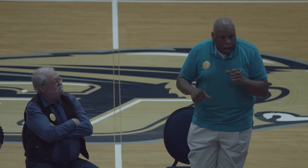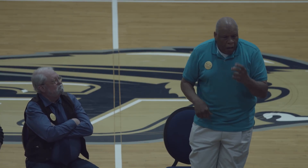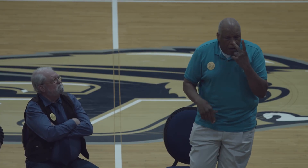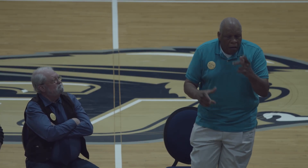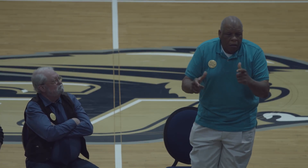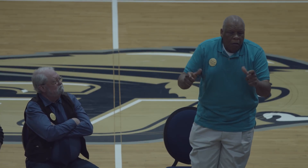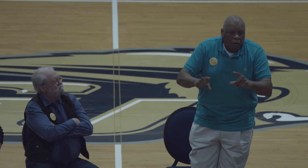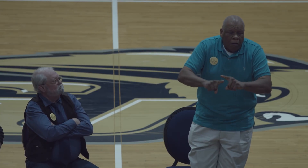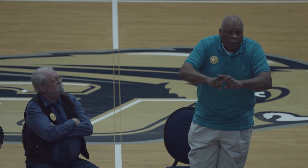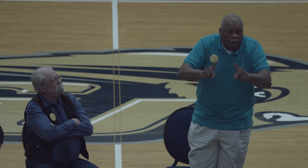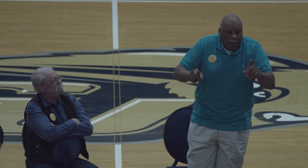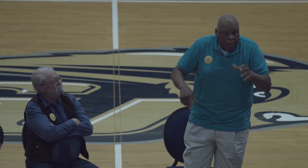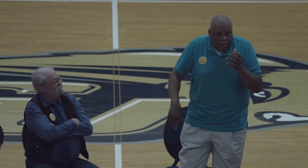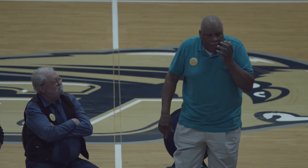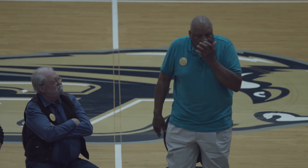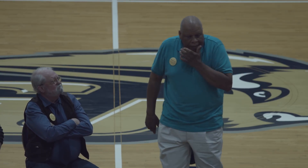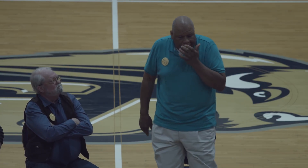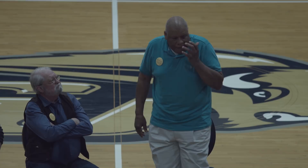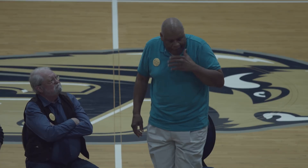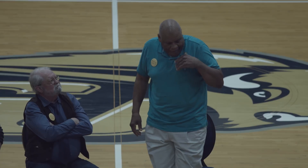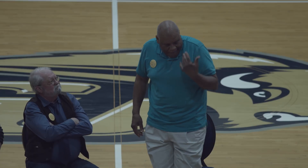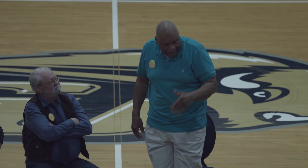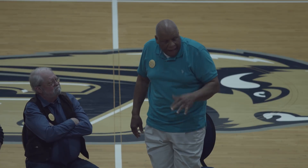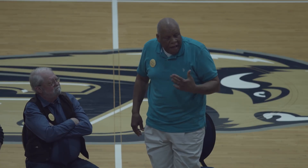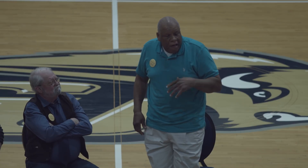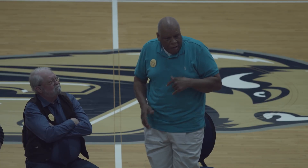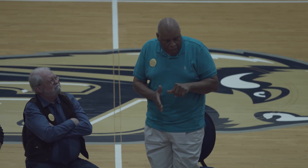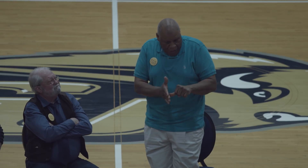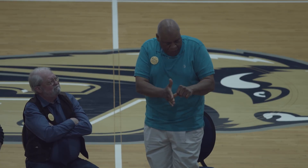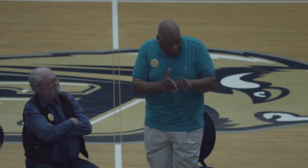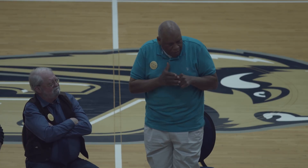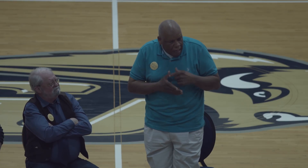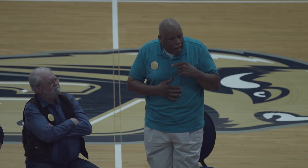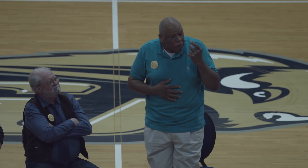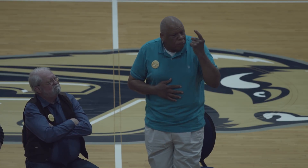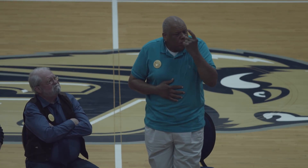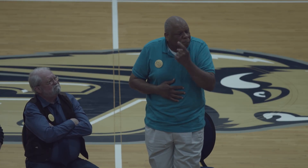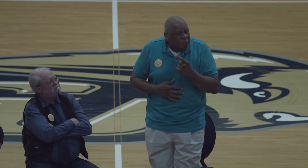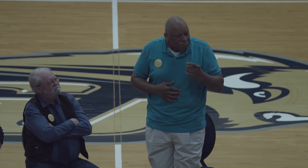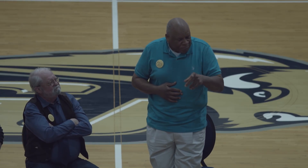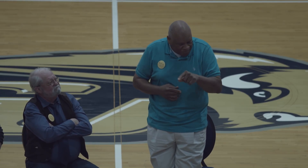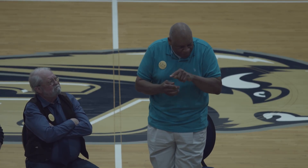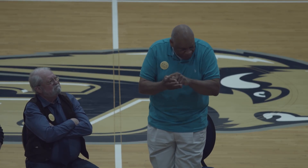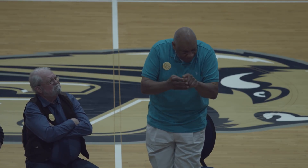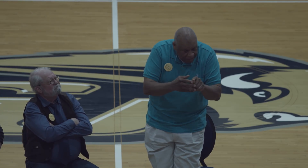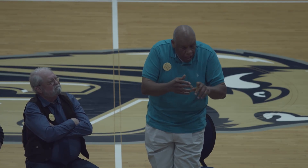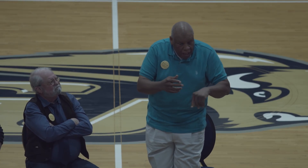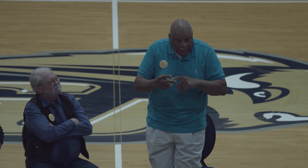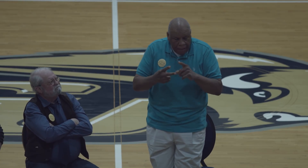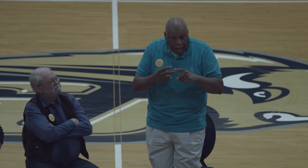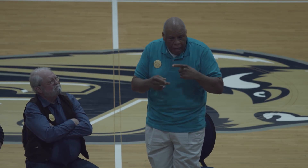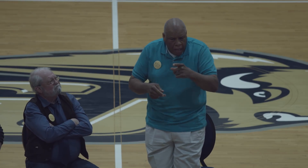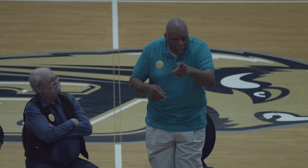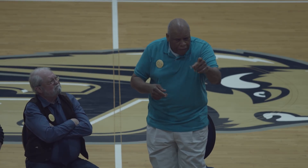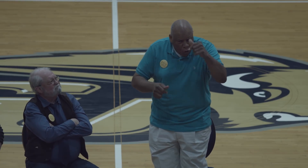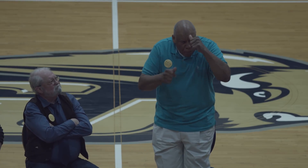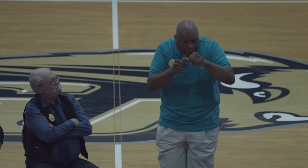created a ripple effect for many others to then provide funding and support for the